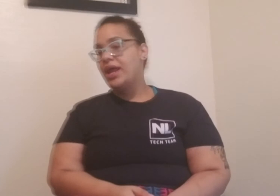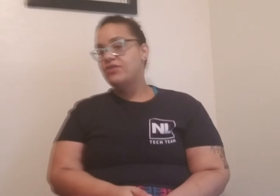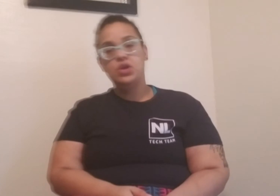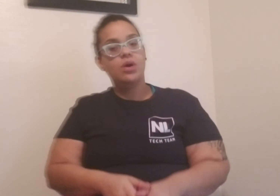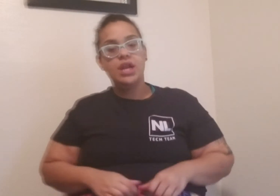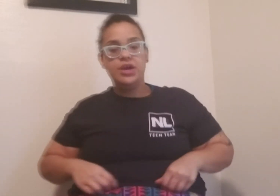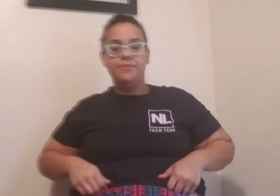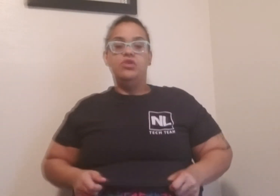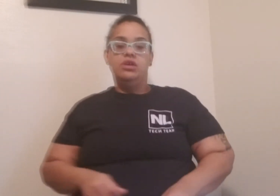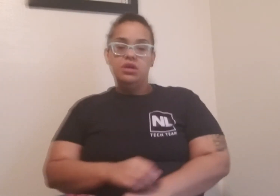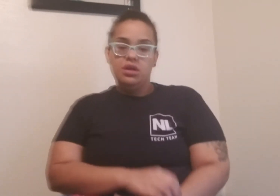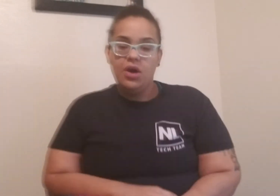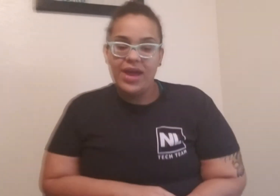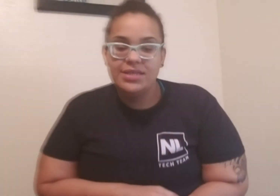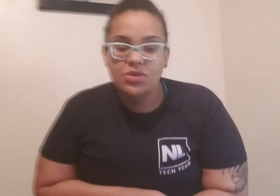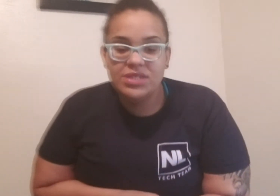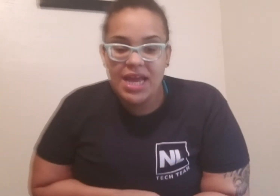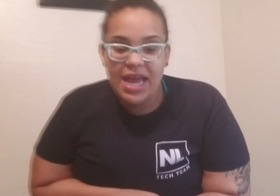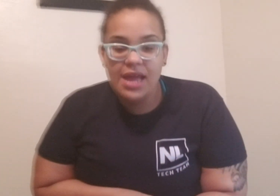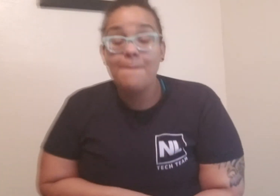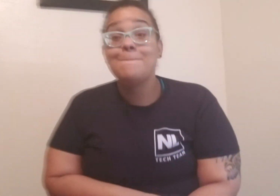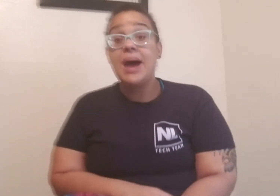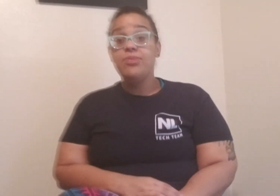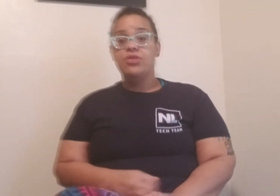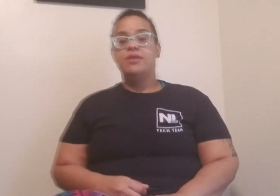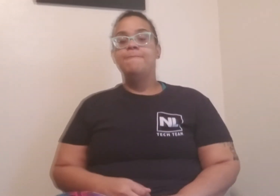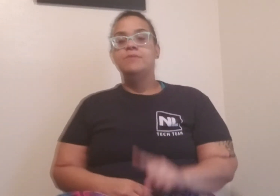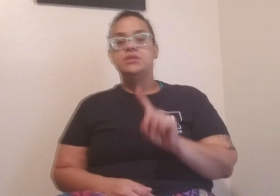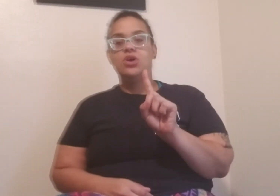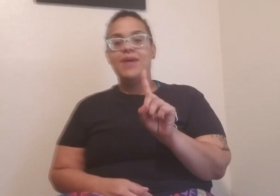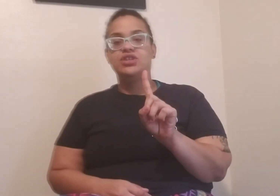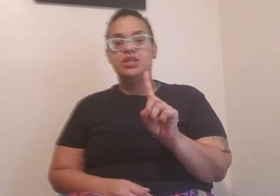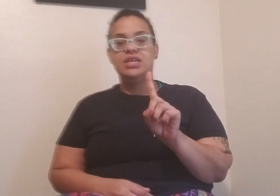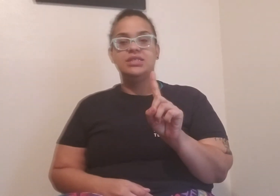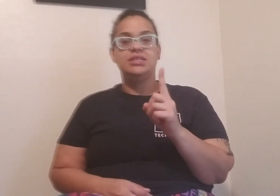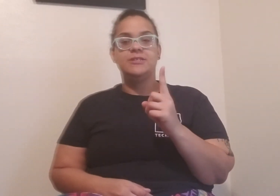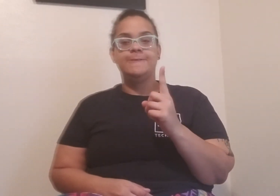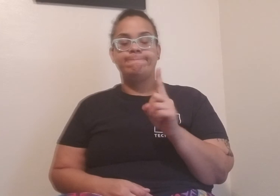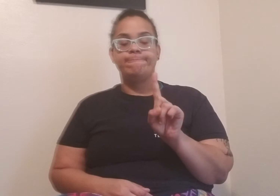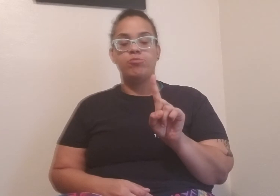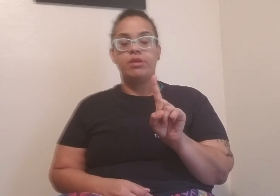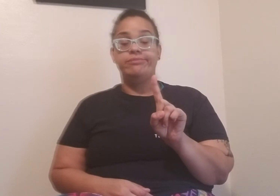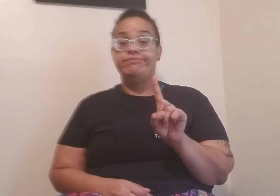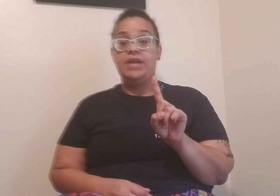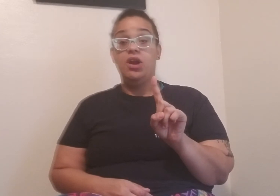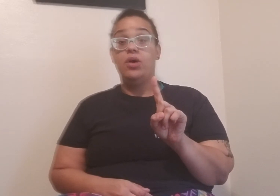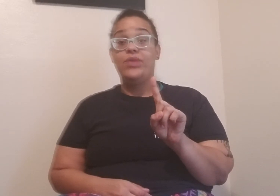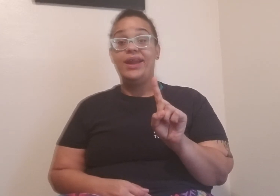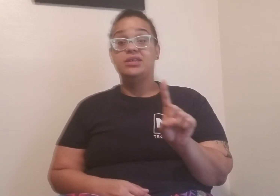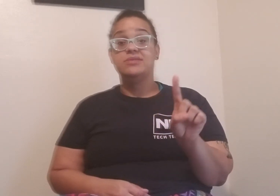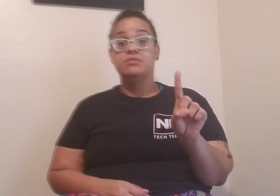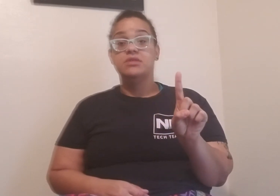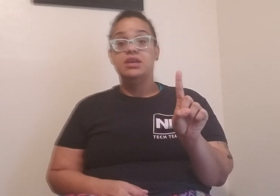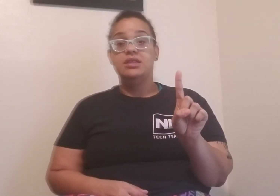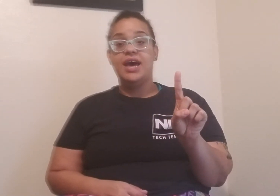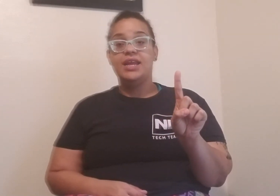you want to do. Okay, so day, month. So imagine this is, I don't know what that is. That is